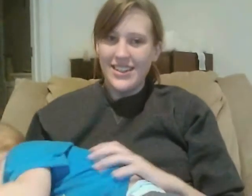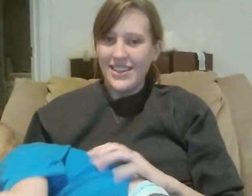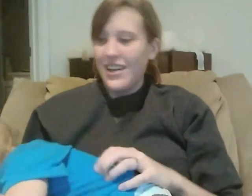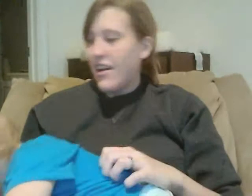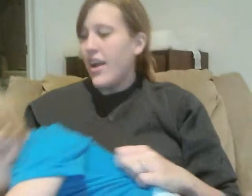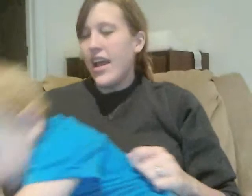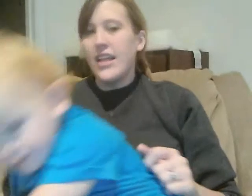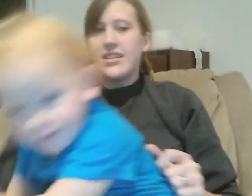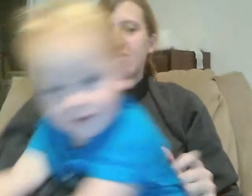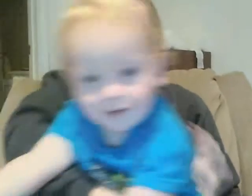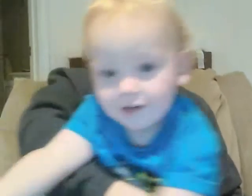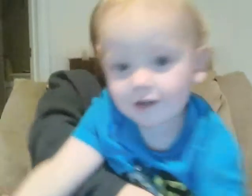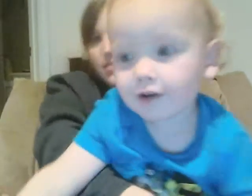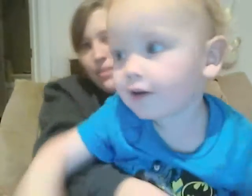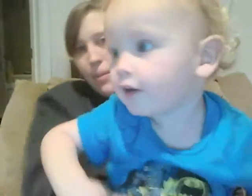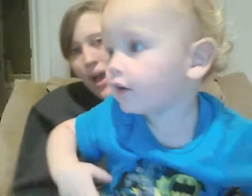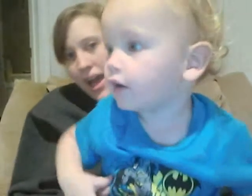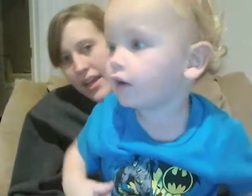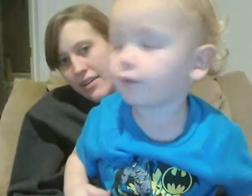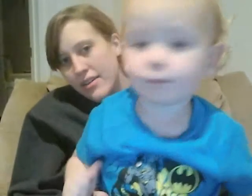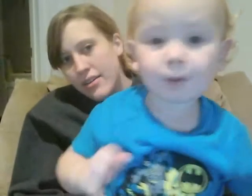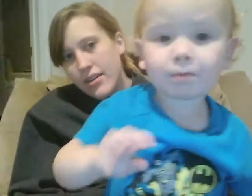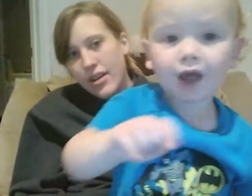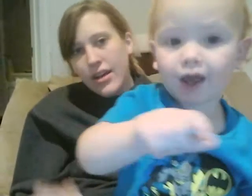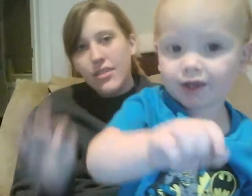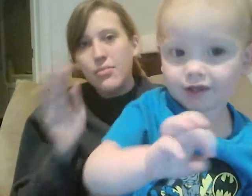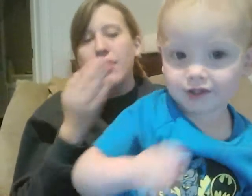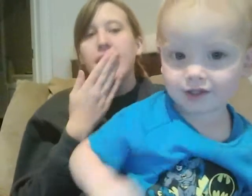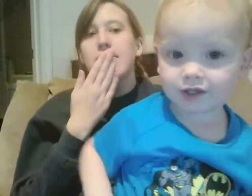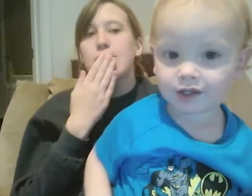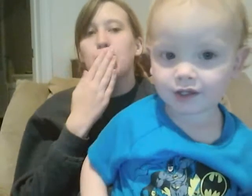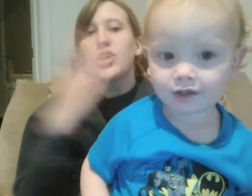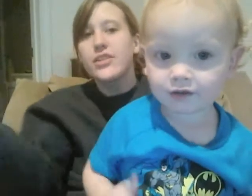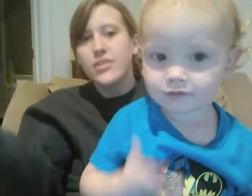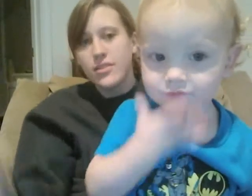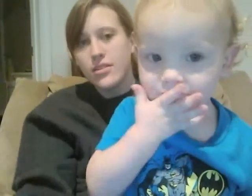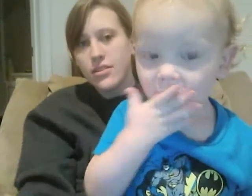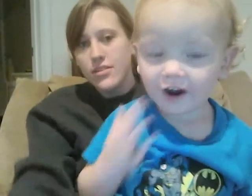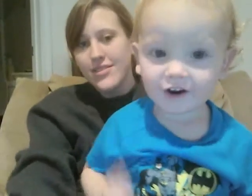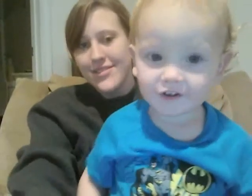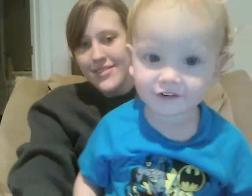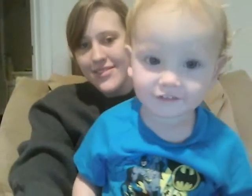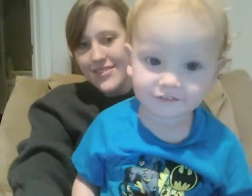All right, Alex. Say bye-bye. Bye-bye. Little kiss.-bye. Bye Bye Bye-bye. Bye-bye.-bye. Bye-bye. you.